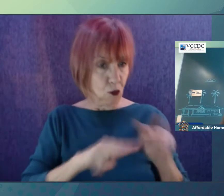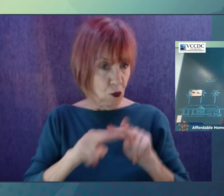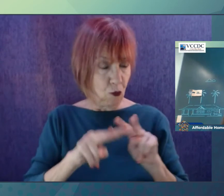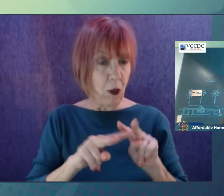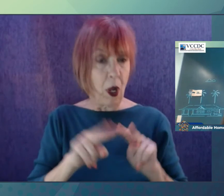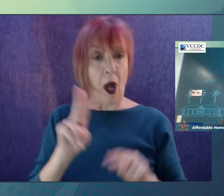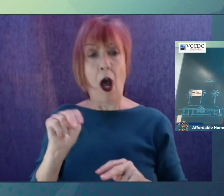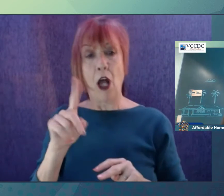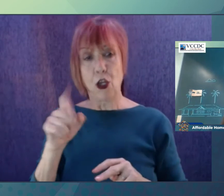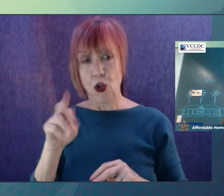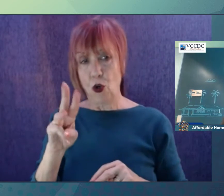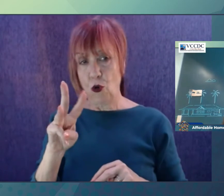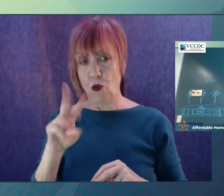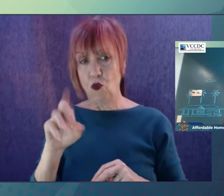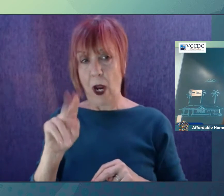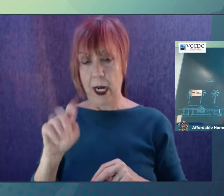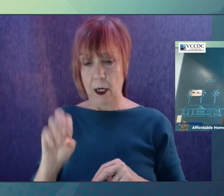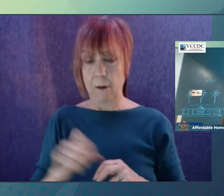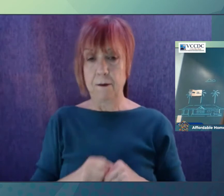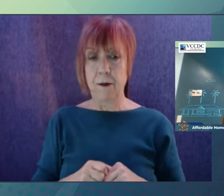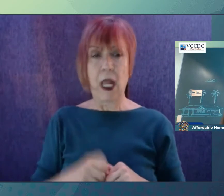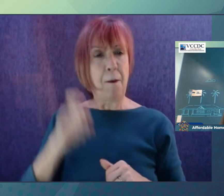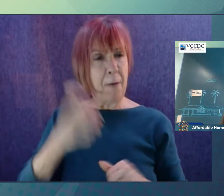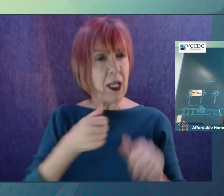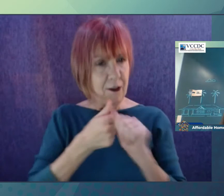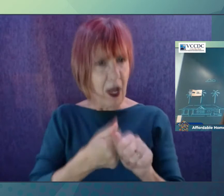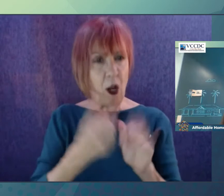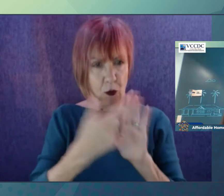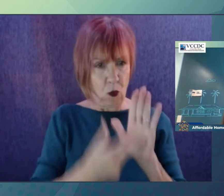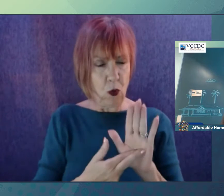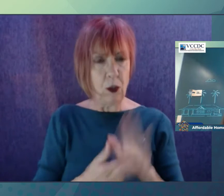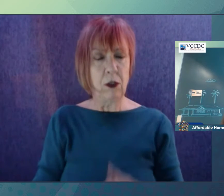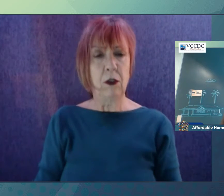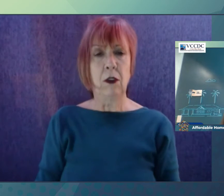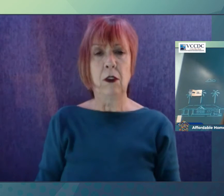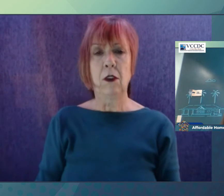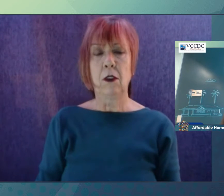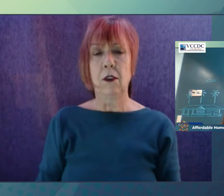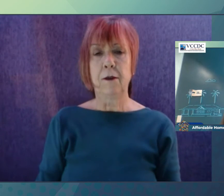income guidelines. Next slide, please.